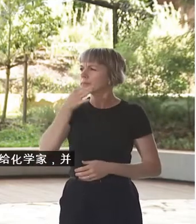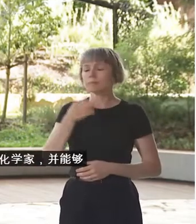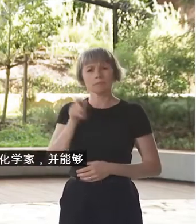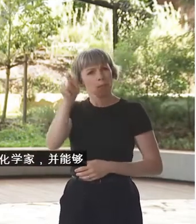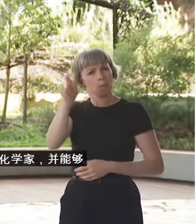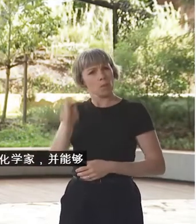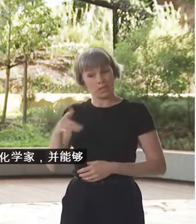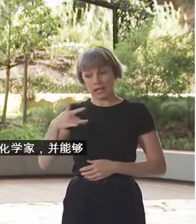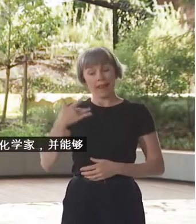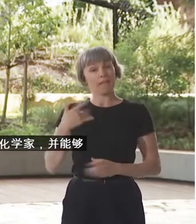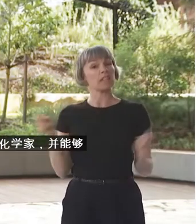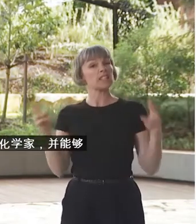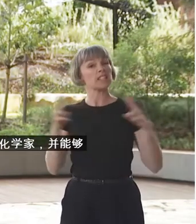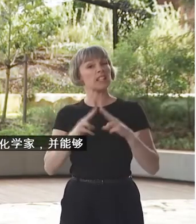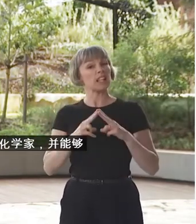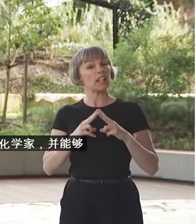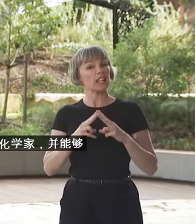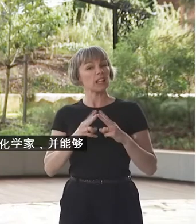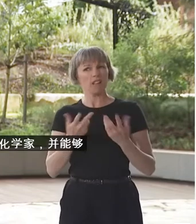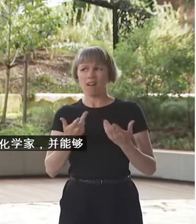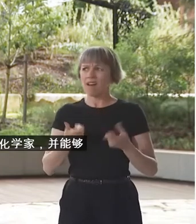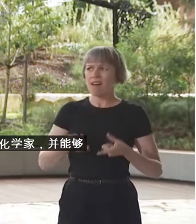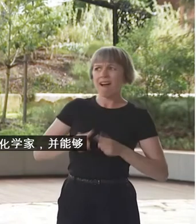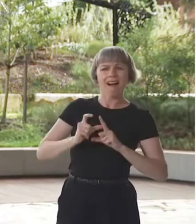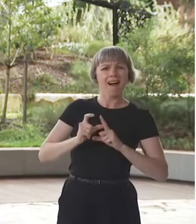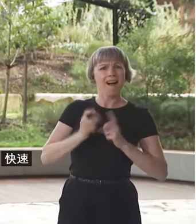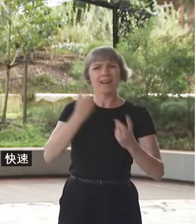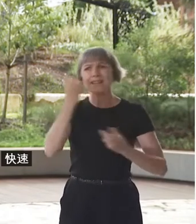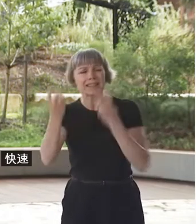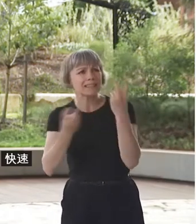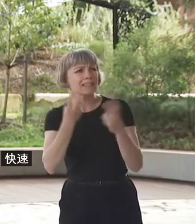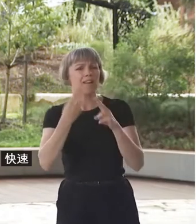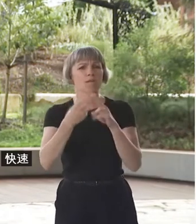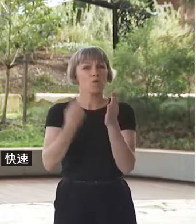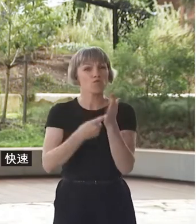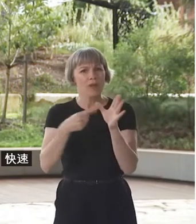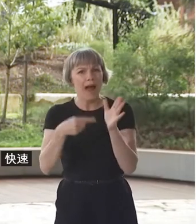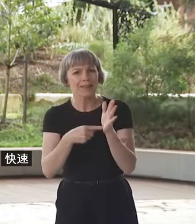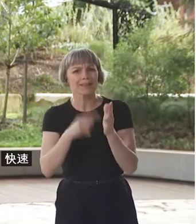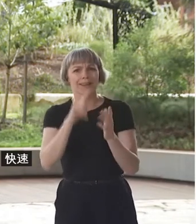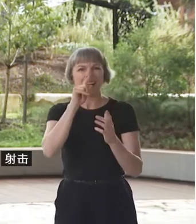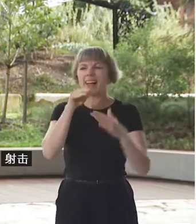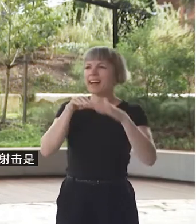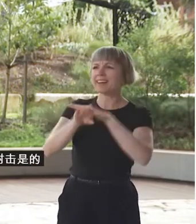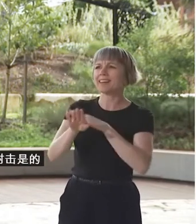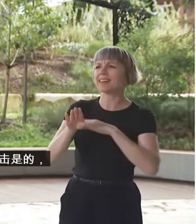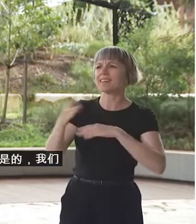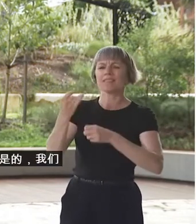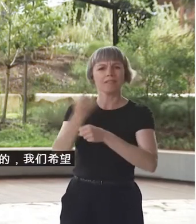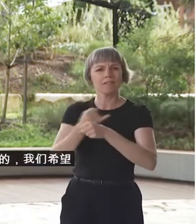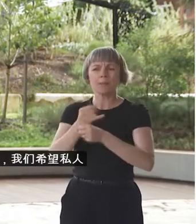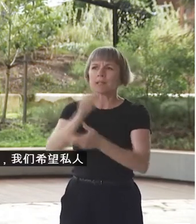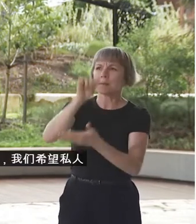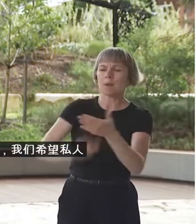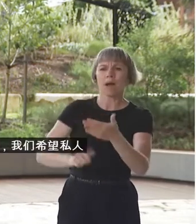be able to just buy a rapid screening? Buy a rapid test. Yeah, well, we would expect the private